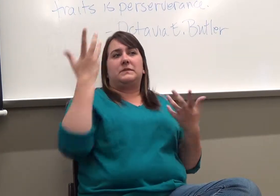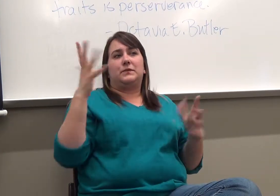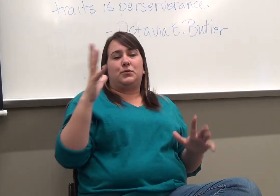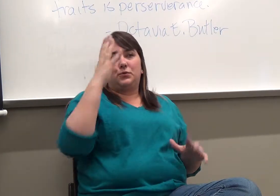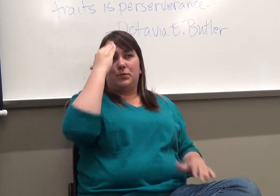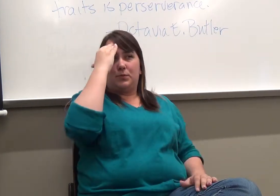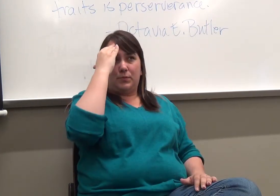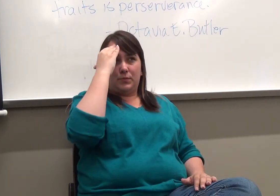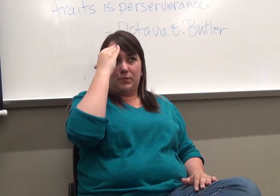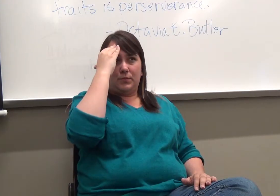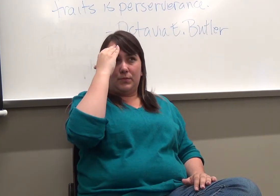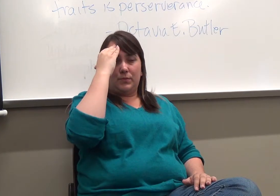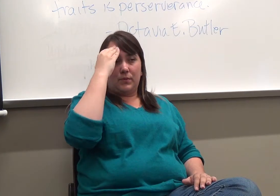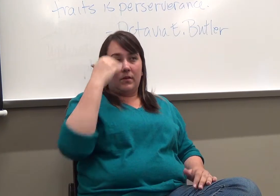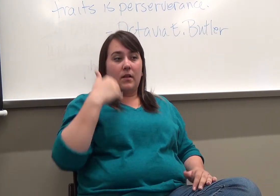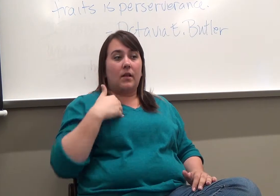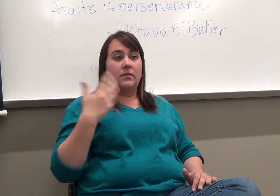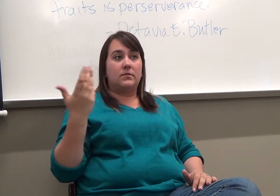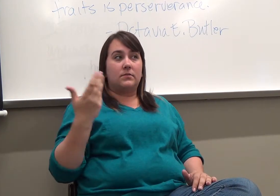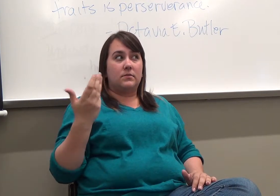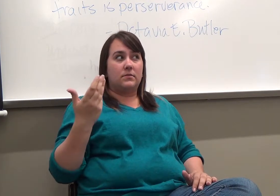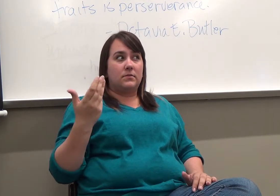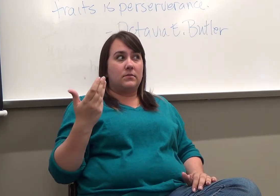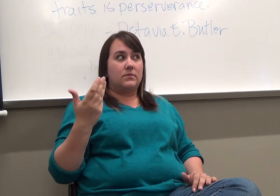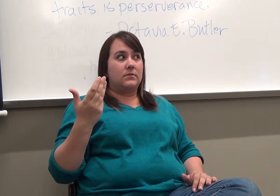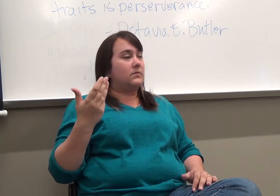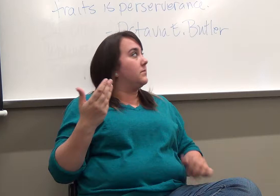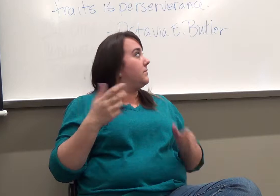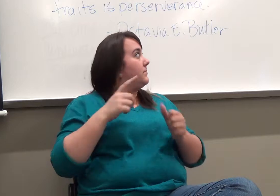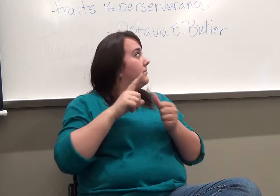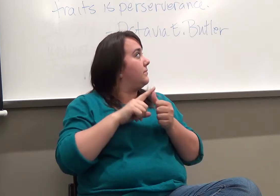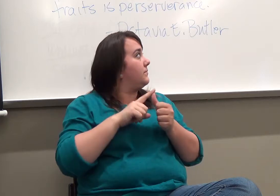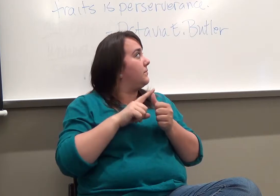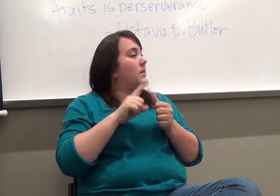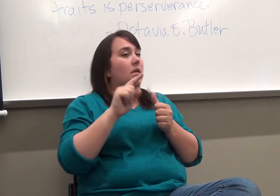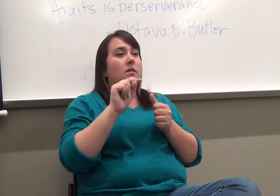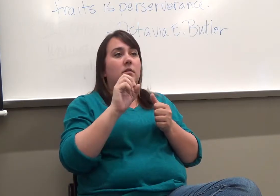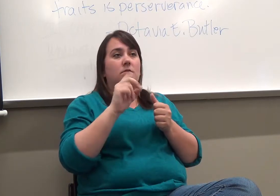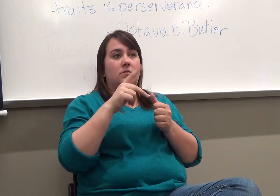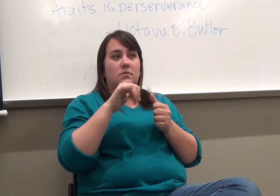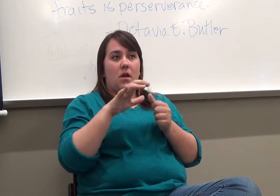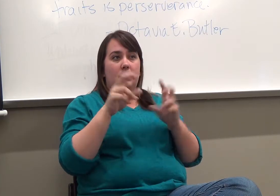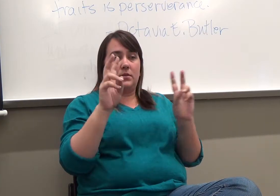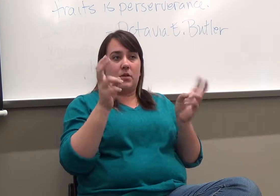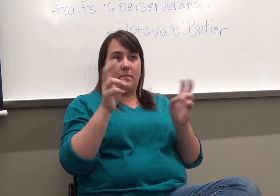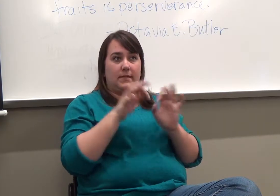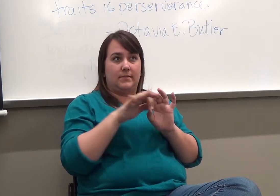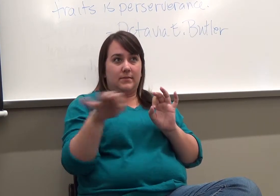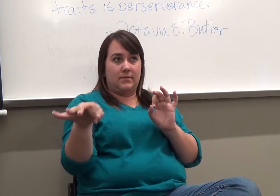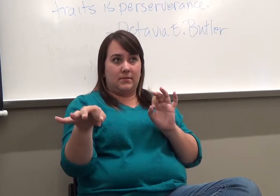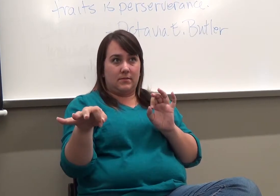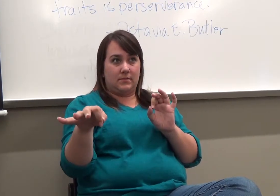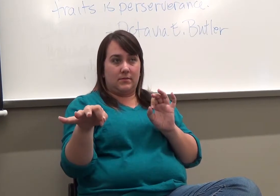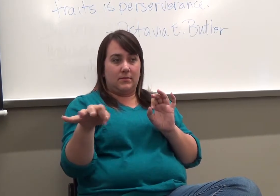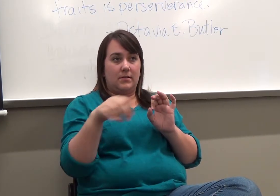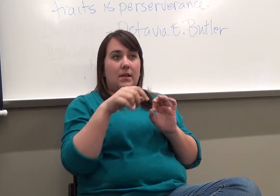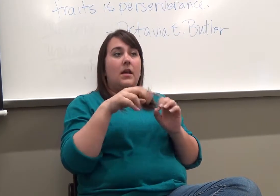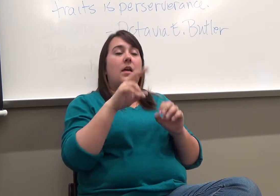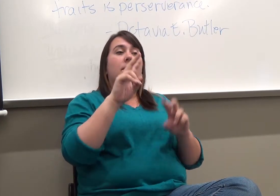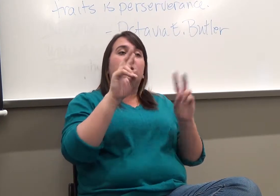paragraph contains, right, a topic sentence that contains